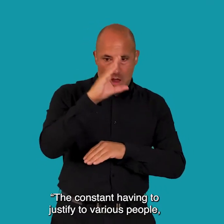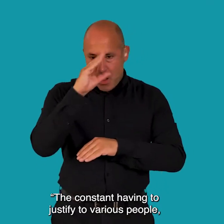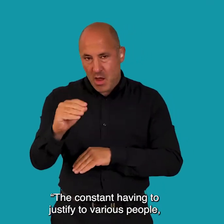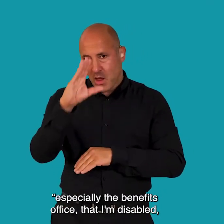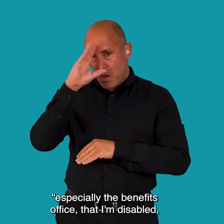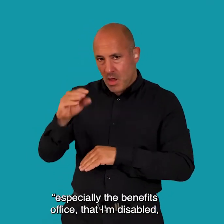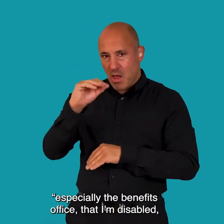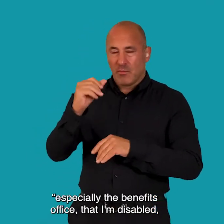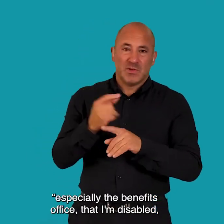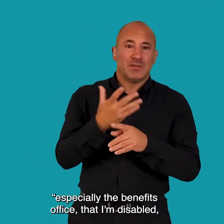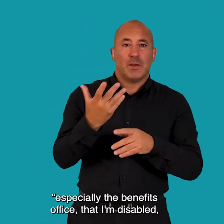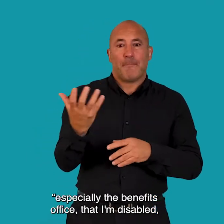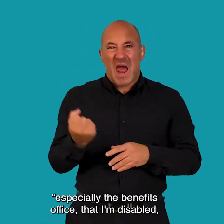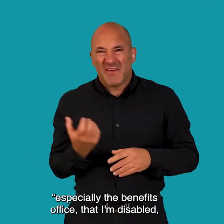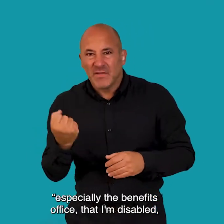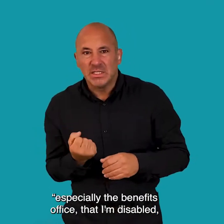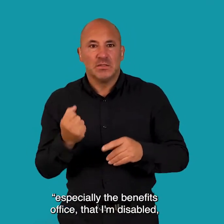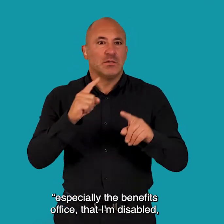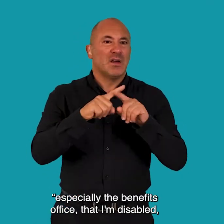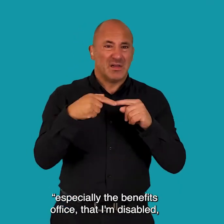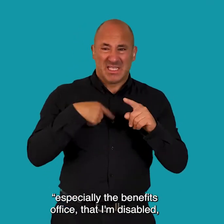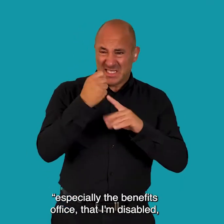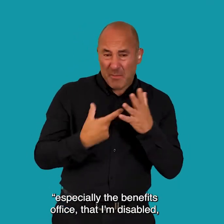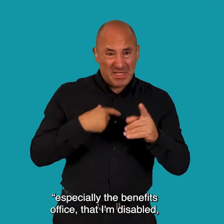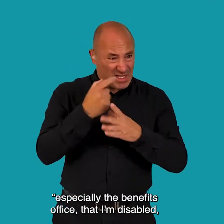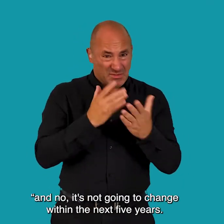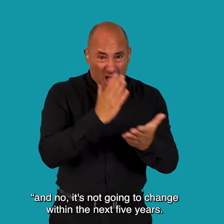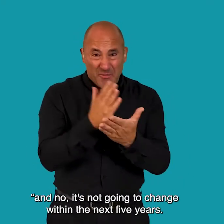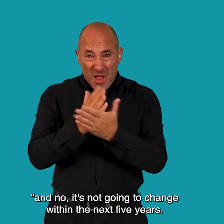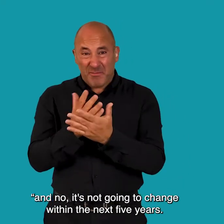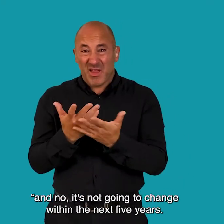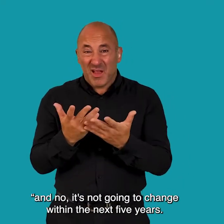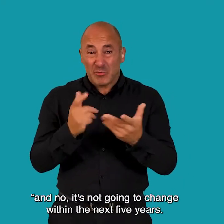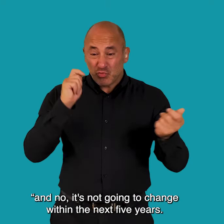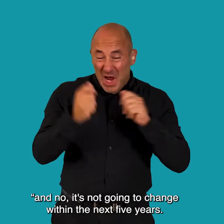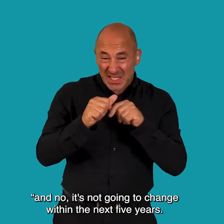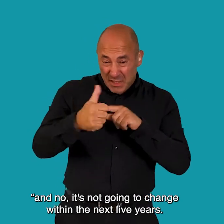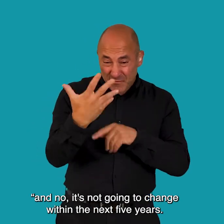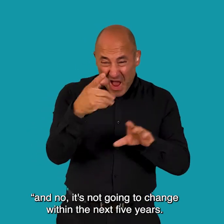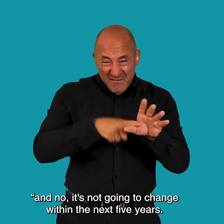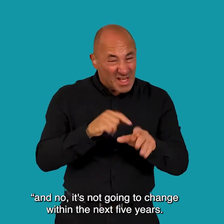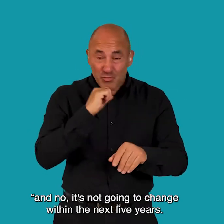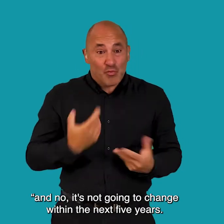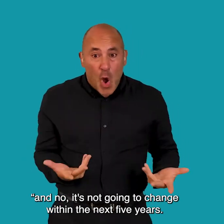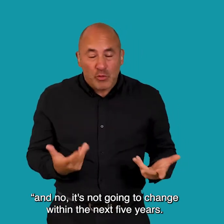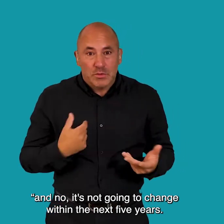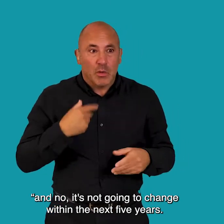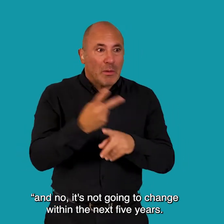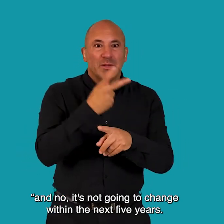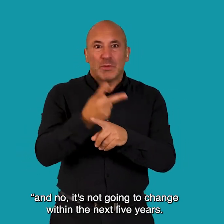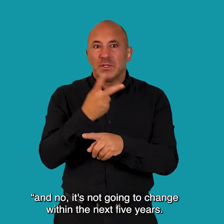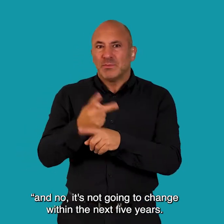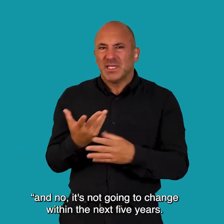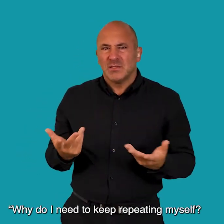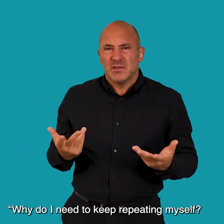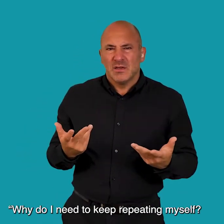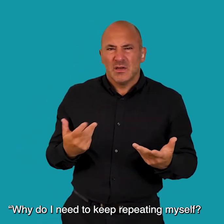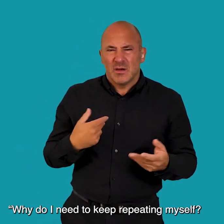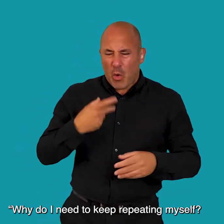people, especially the benefits office, that I'm disabled, and no, it's not going to change within the next 5 years. Why do I need to